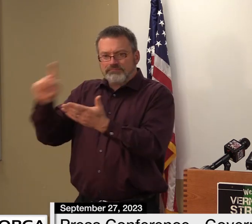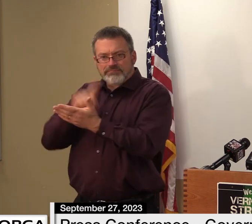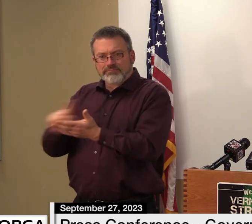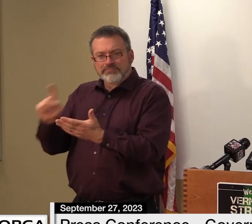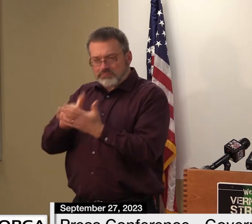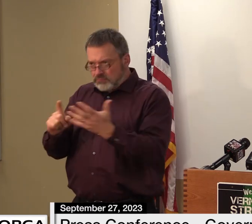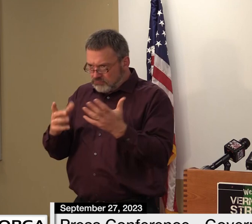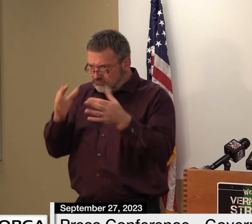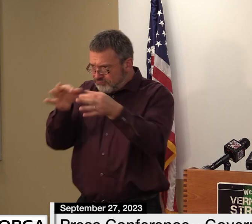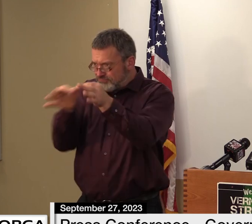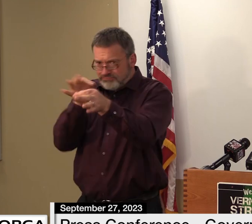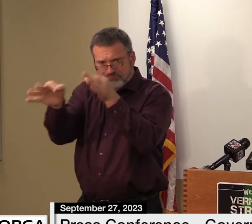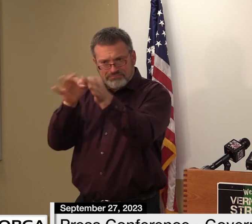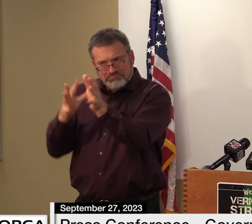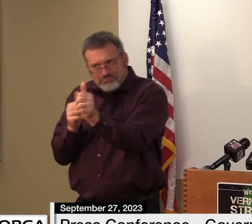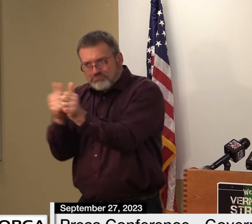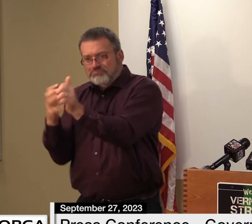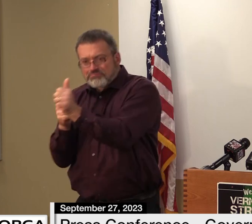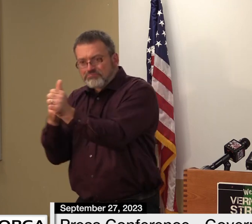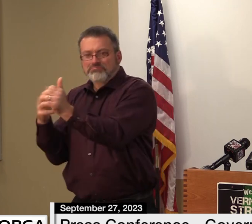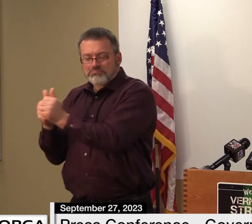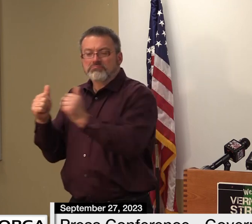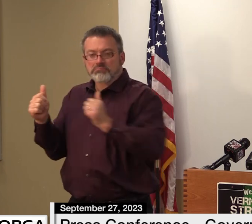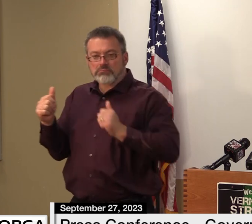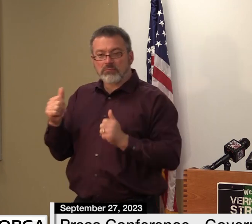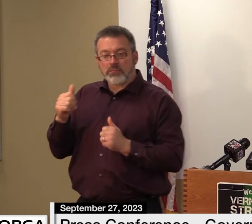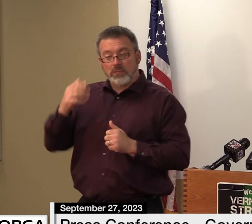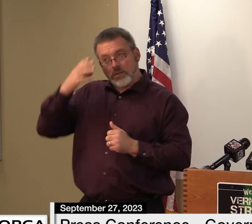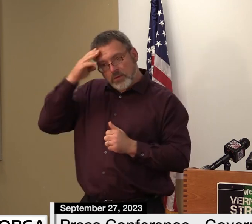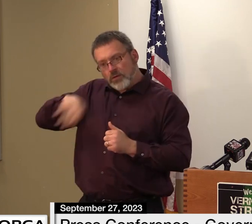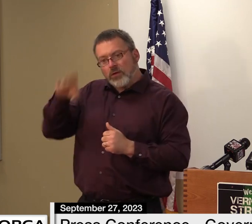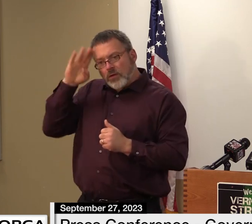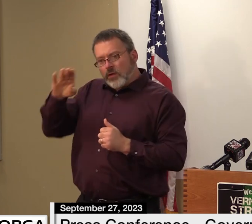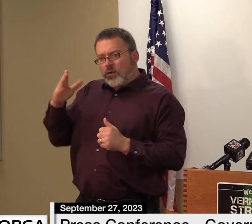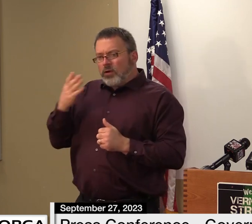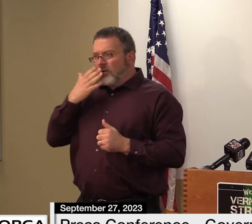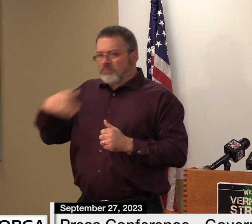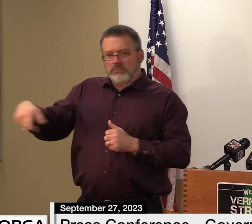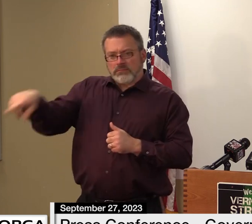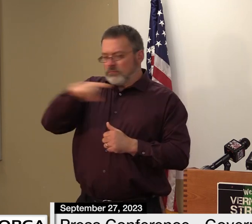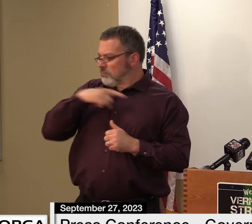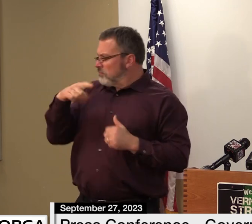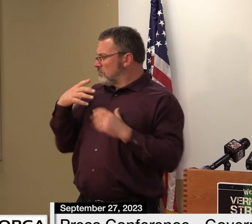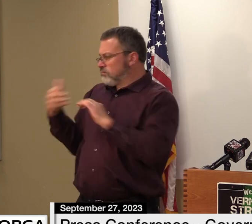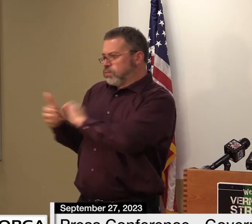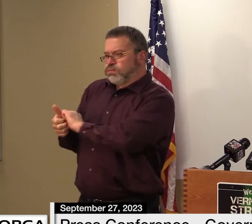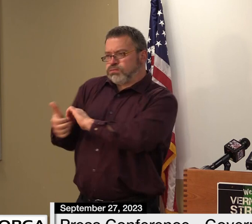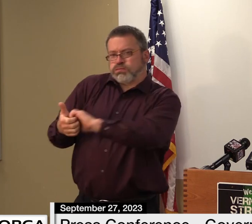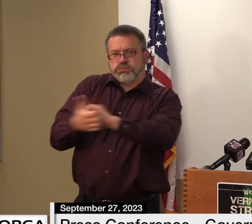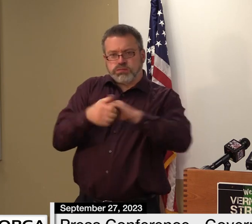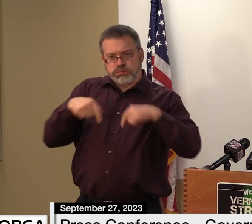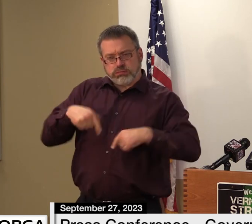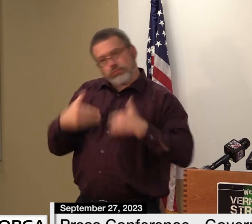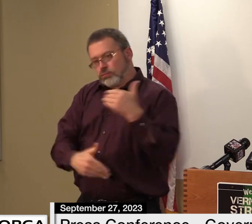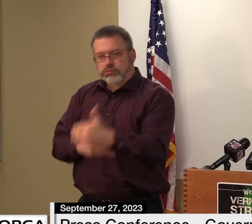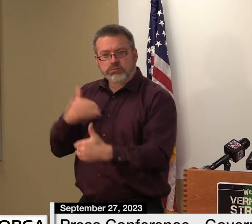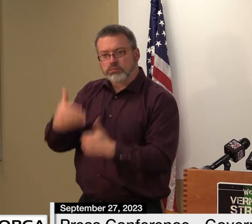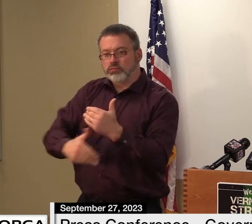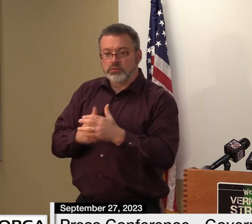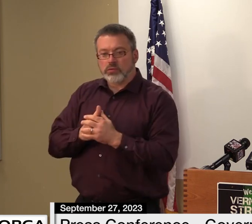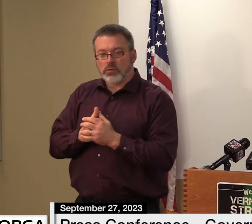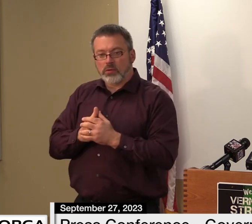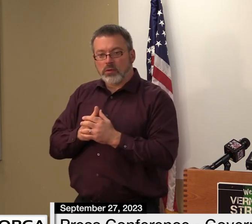and how we're working with these partners, but I want to thank them for their collaboration as we work together to make sure Vermonters impacted by the